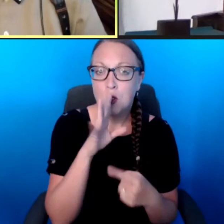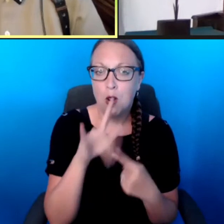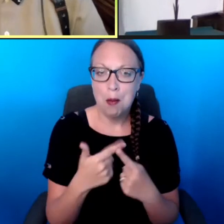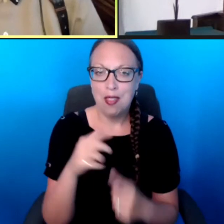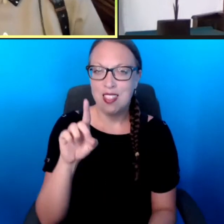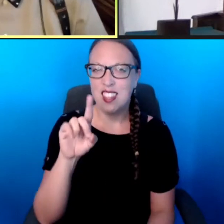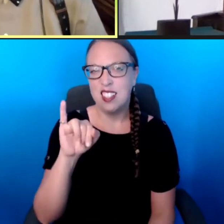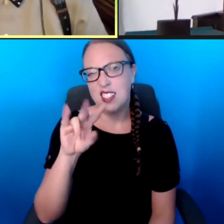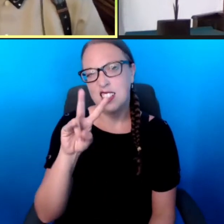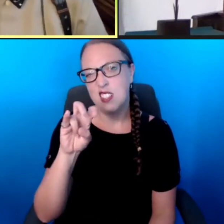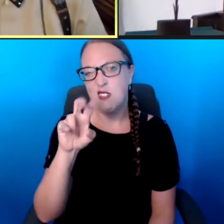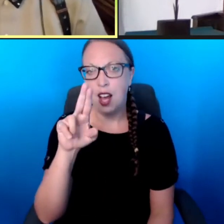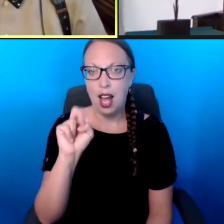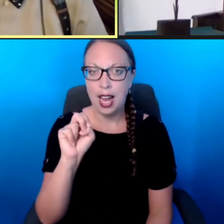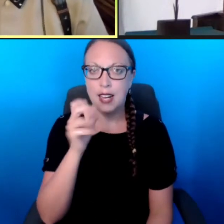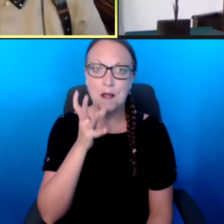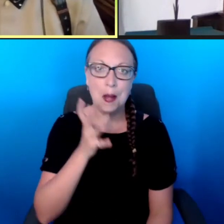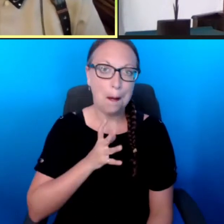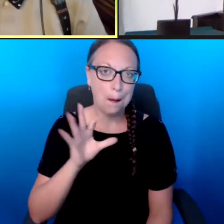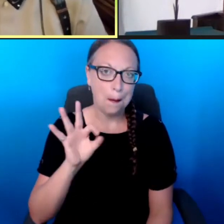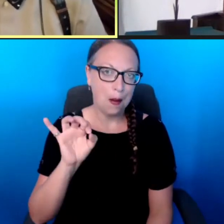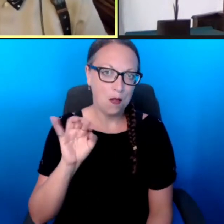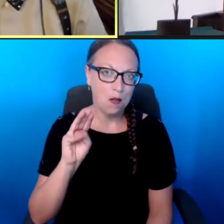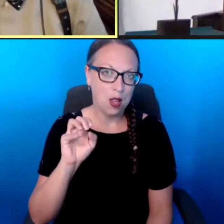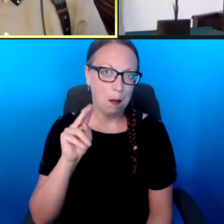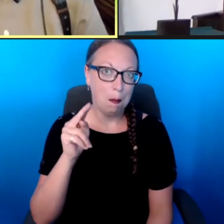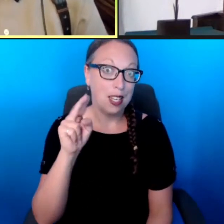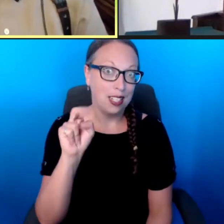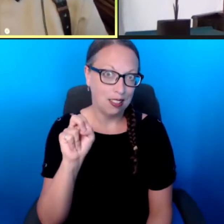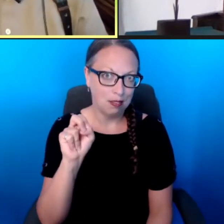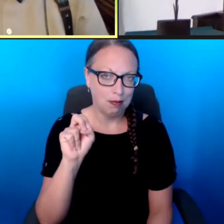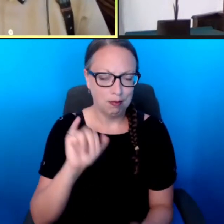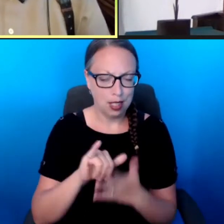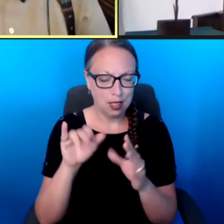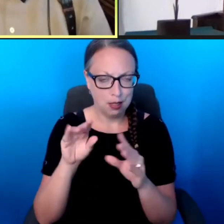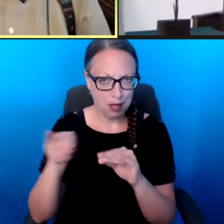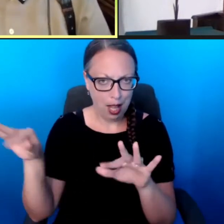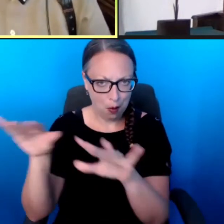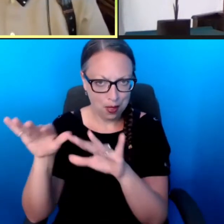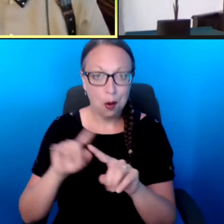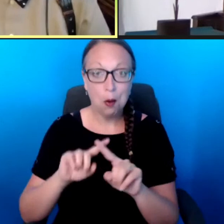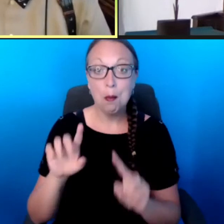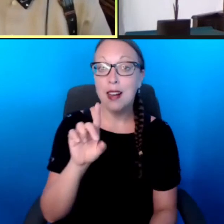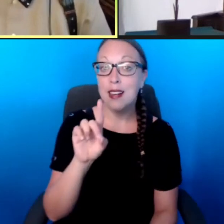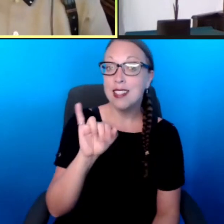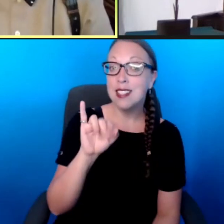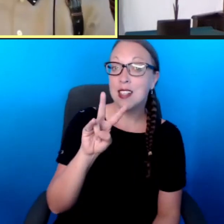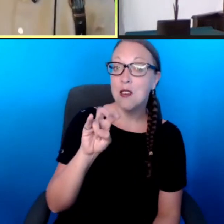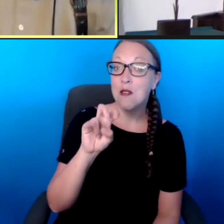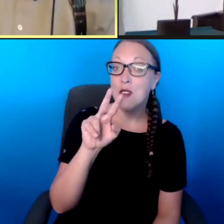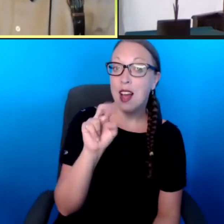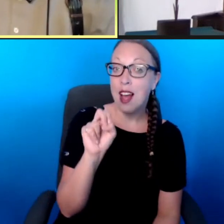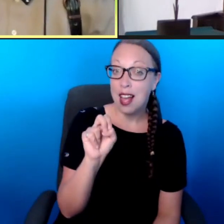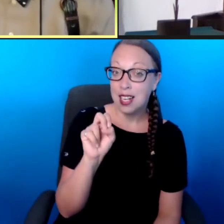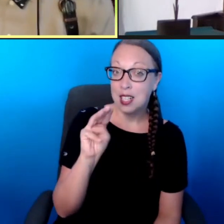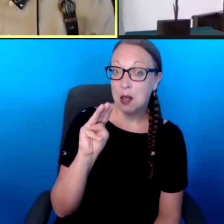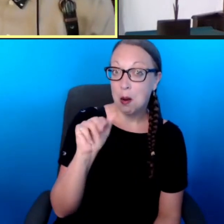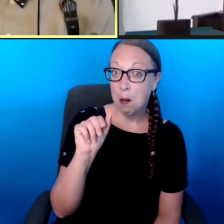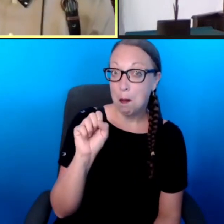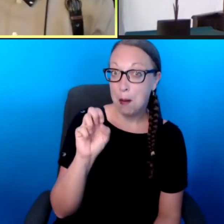Well, we don't all, but many of us talk about it's the all divine over feminine. the place, right? But the divine masculine is also true.